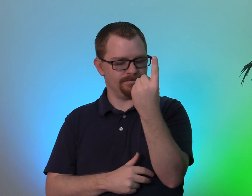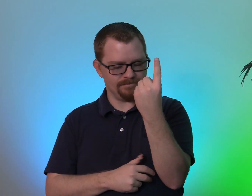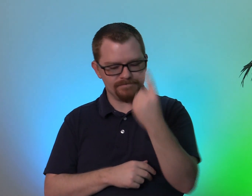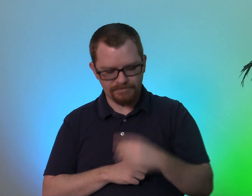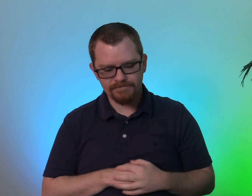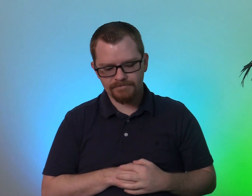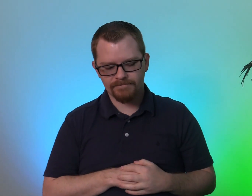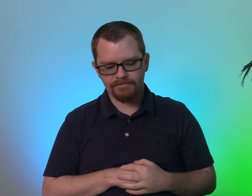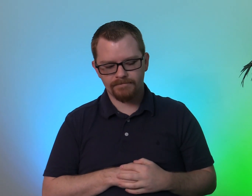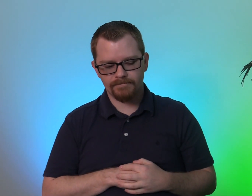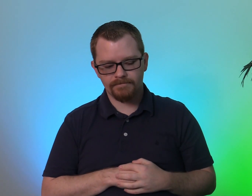three.